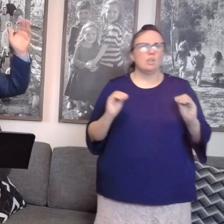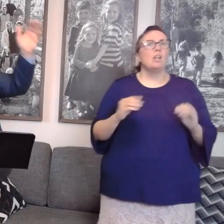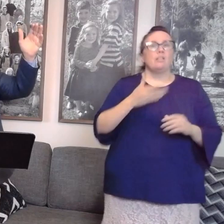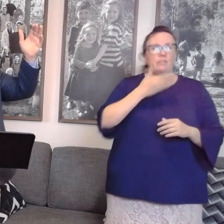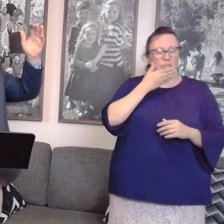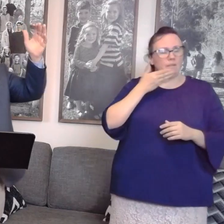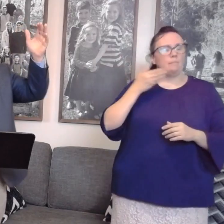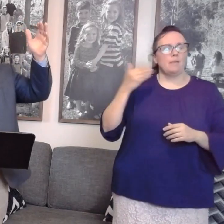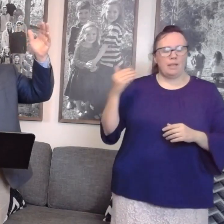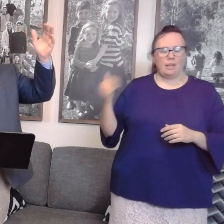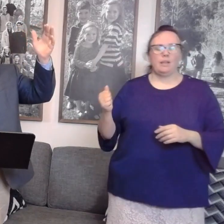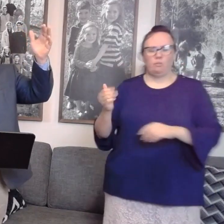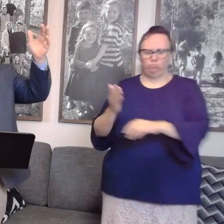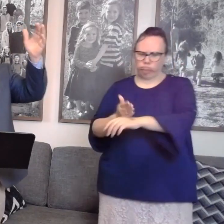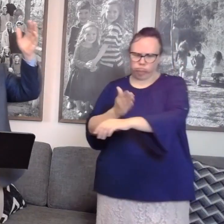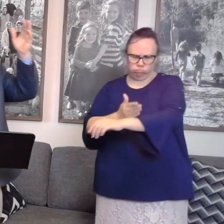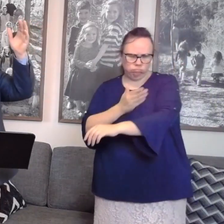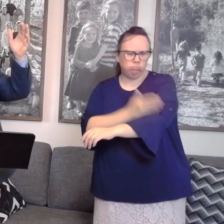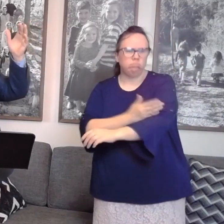there's a better